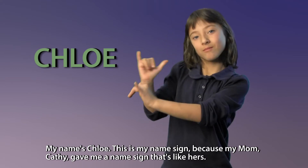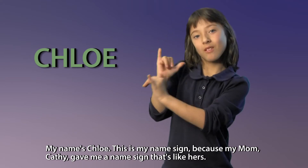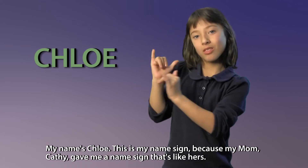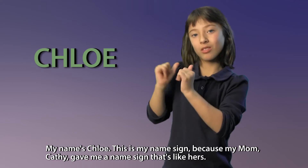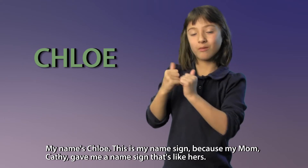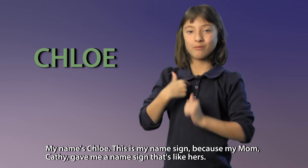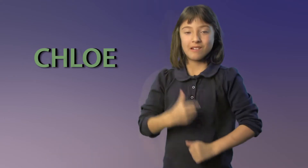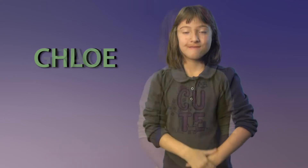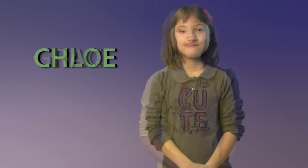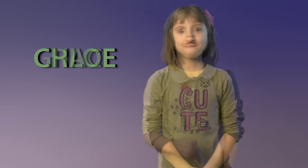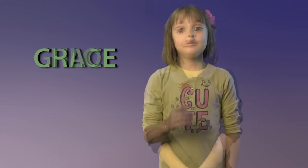sign that's like hers.